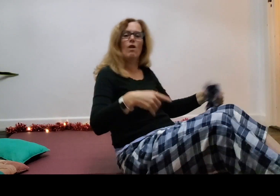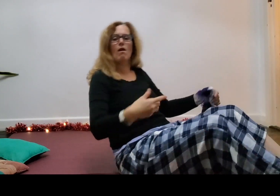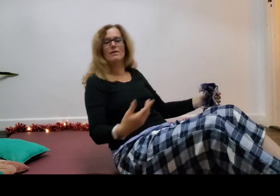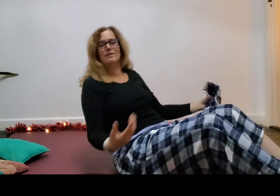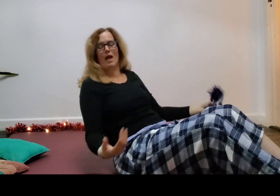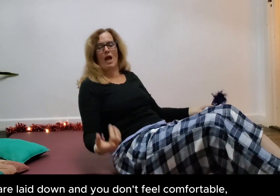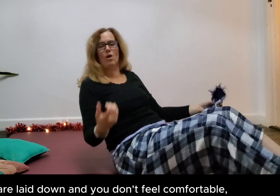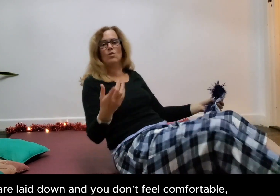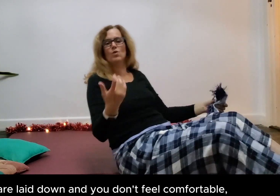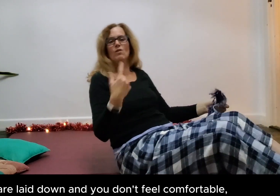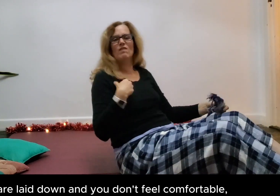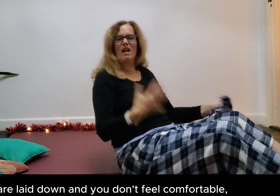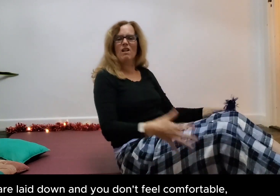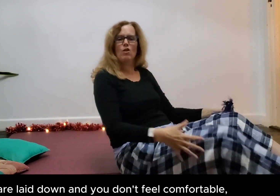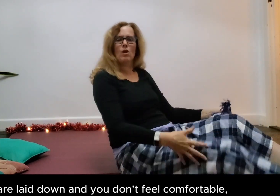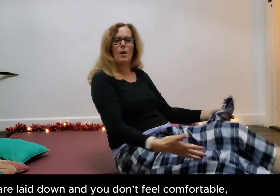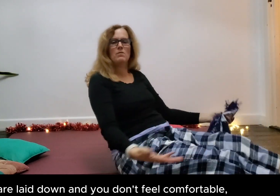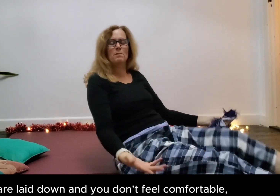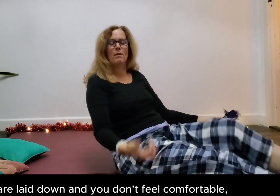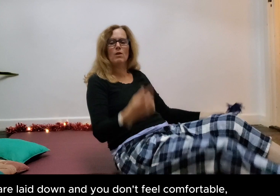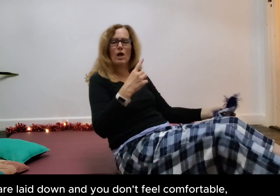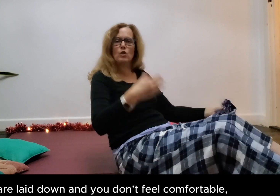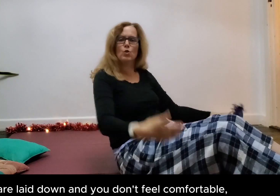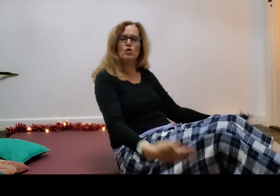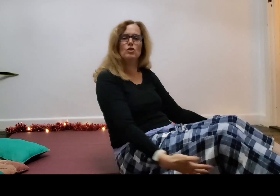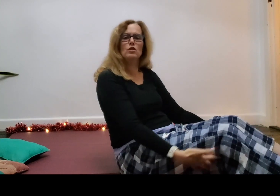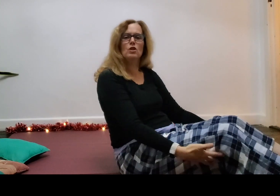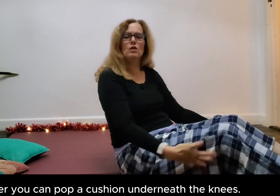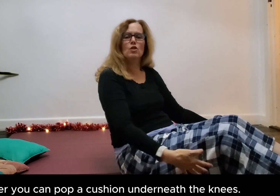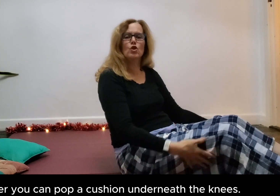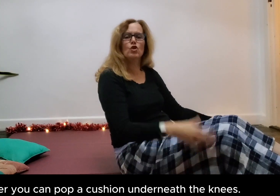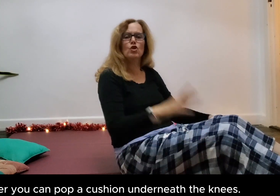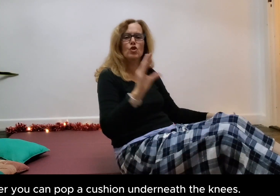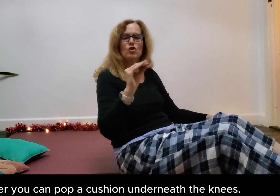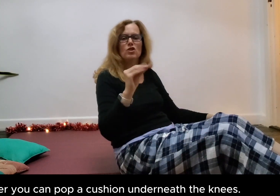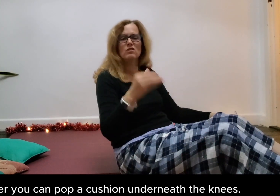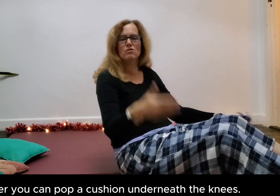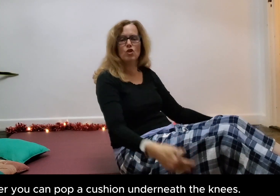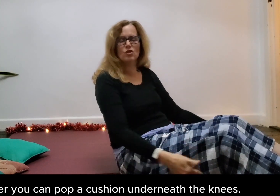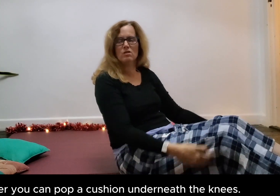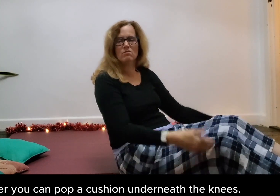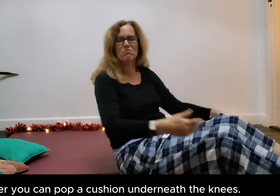If you are laid down and you don't feel comfortable, remember you can pop a cushion